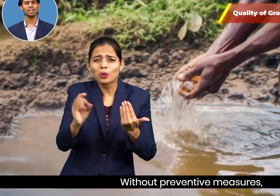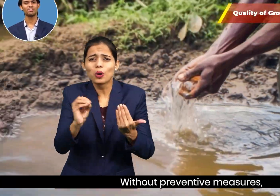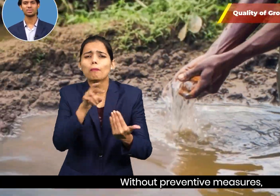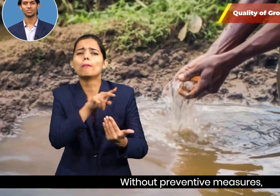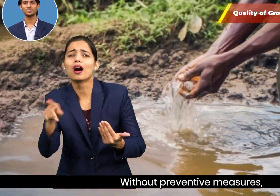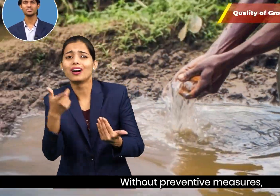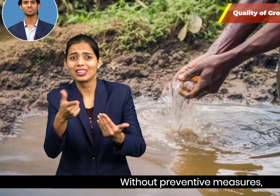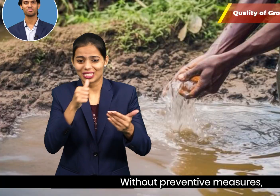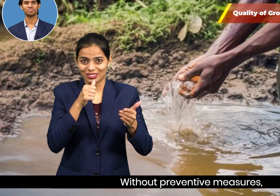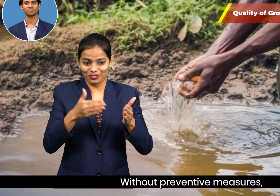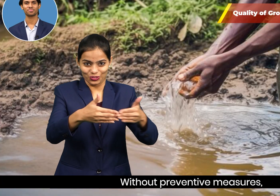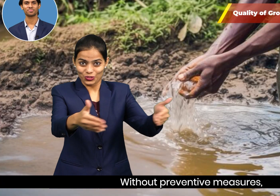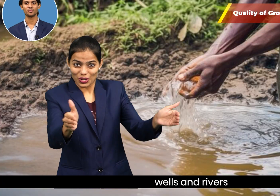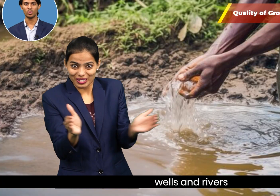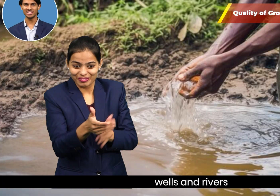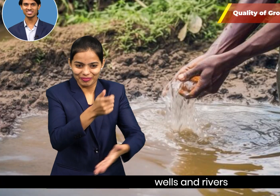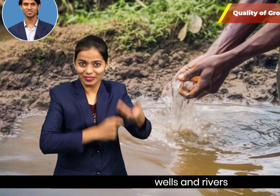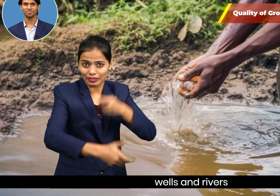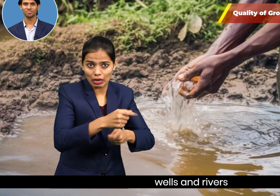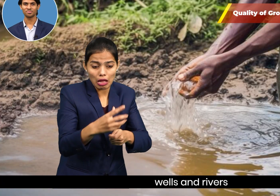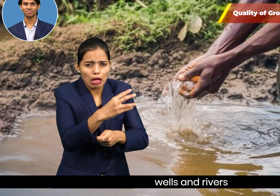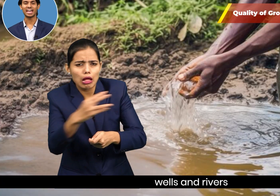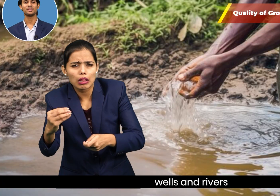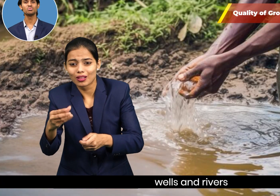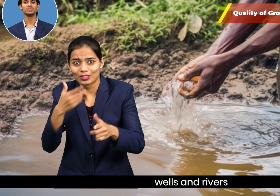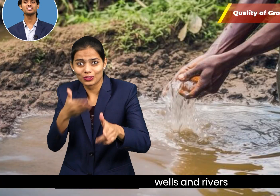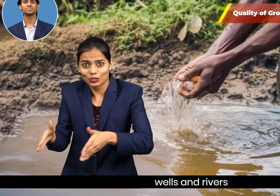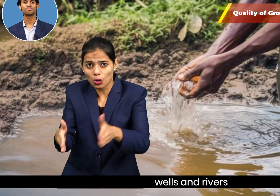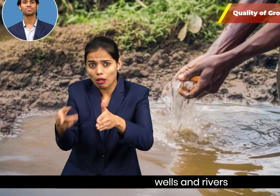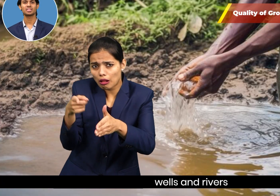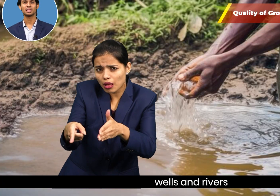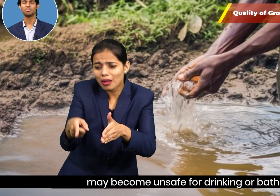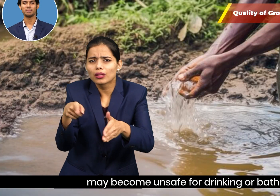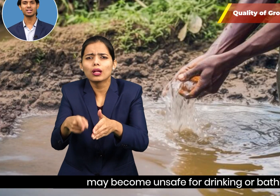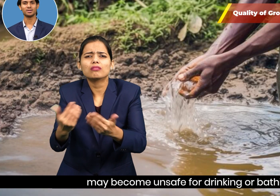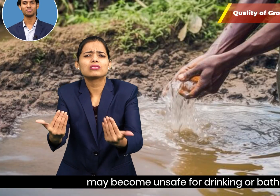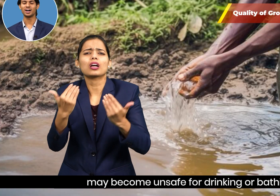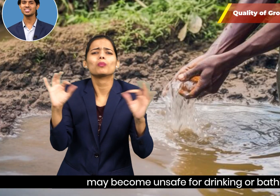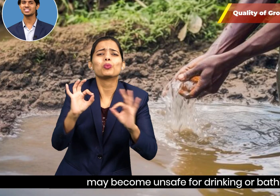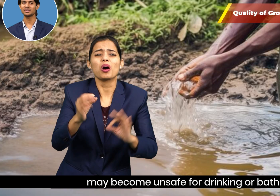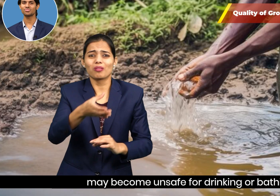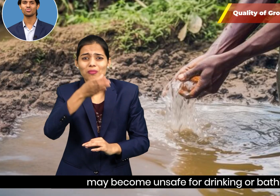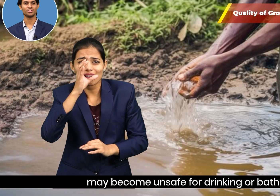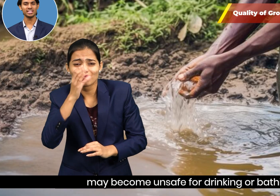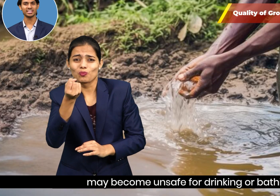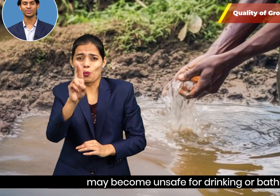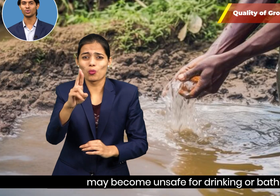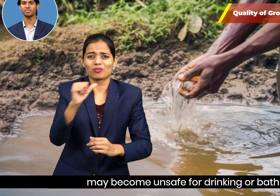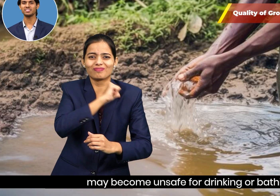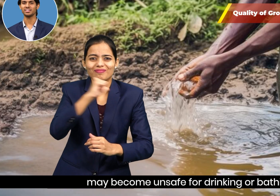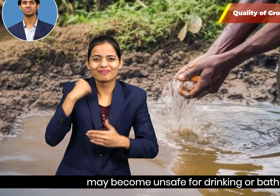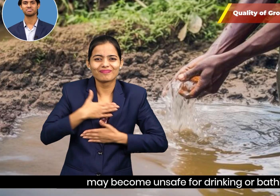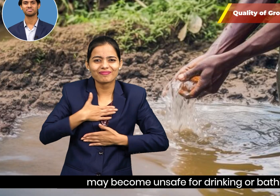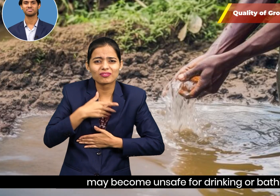Without preventive measures, wells and rivers may become unsafe for drinking